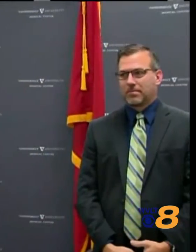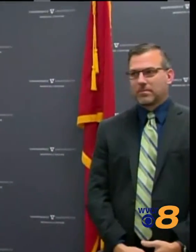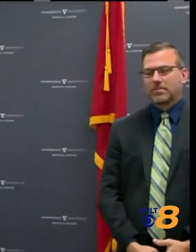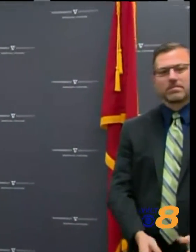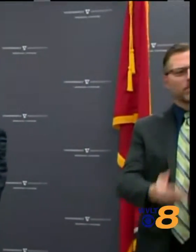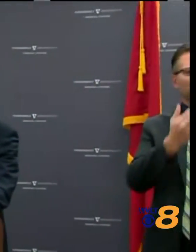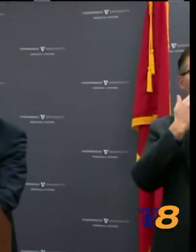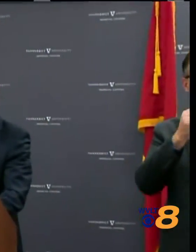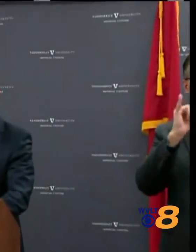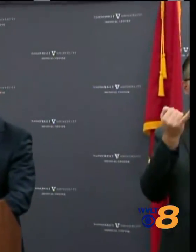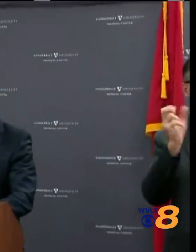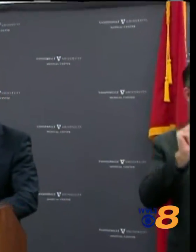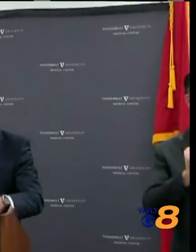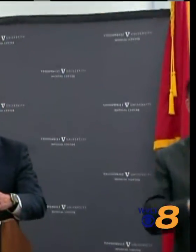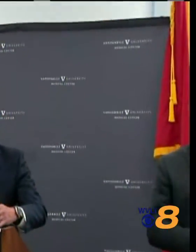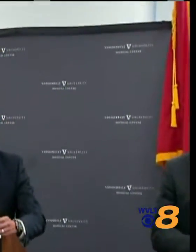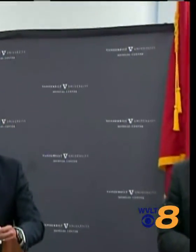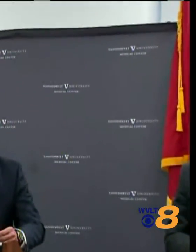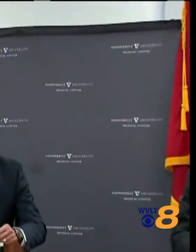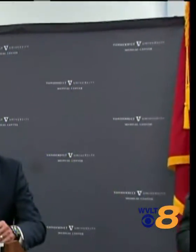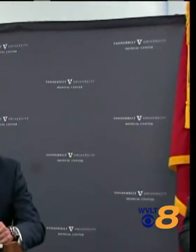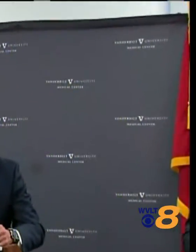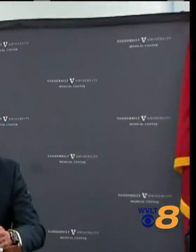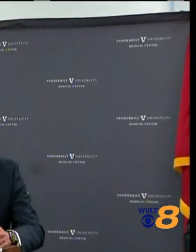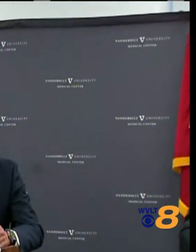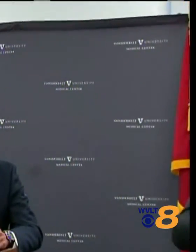Thank you, John. Thank you for